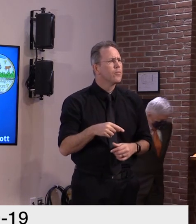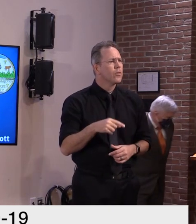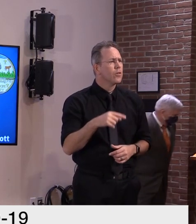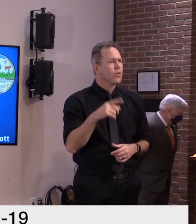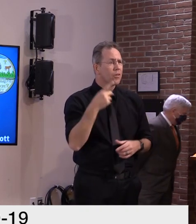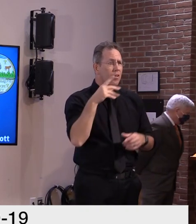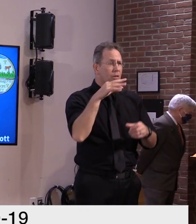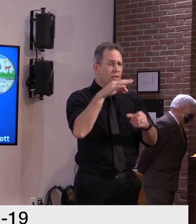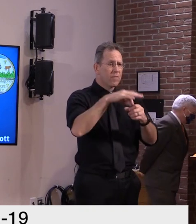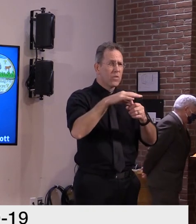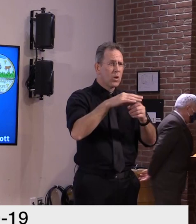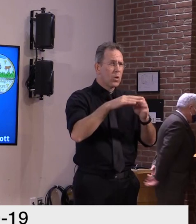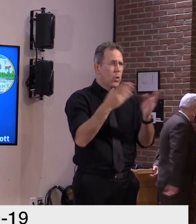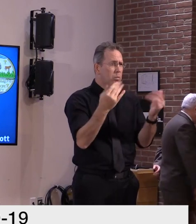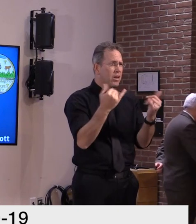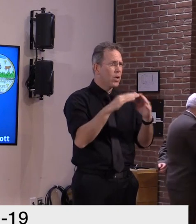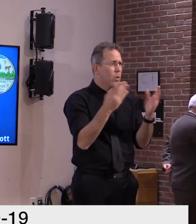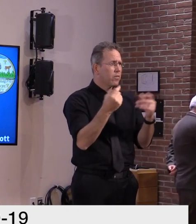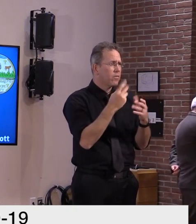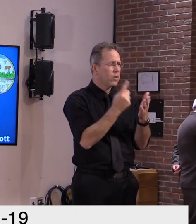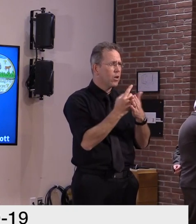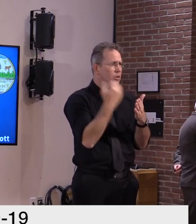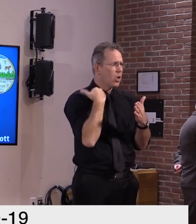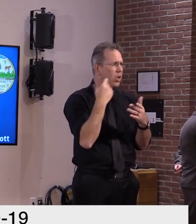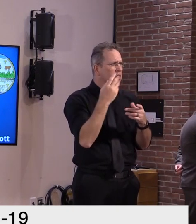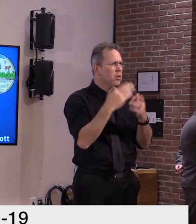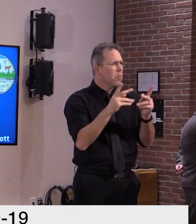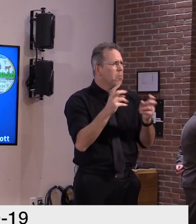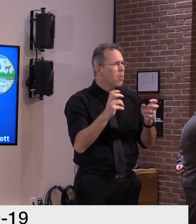Anything? Any issues with people trying to vote?